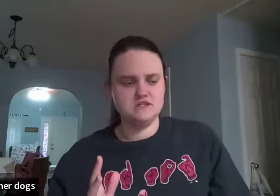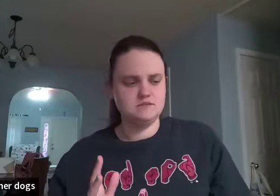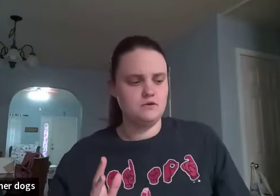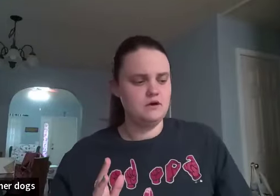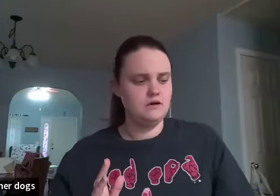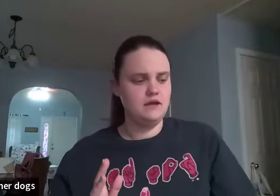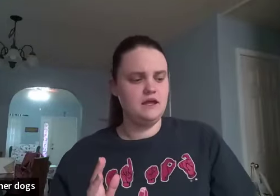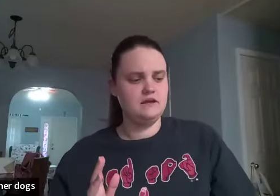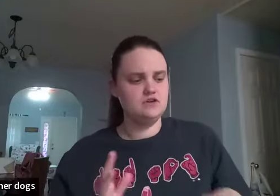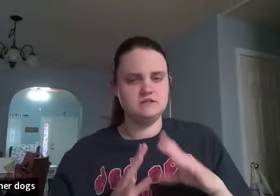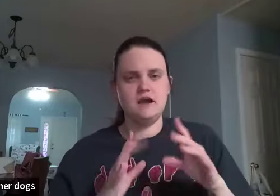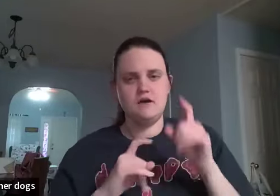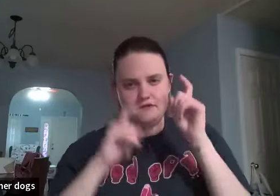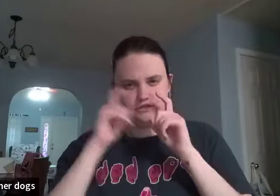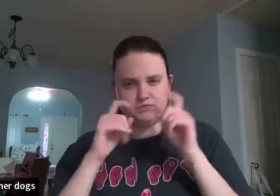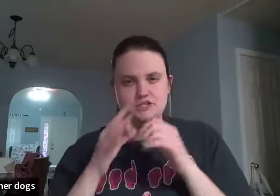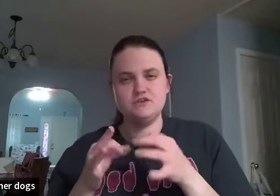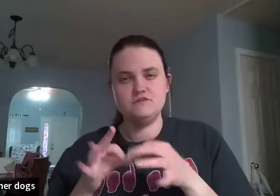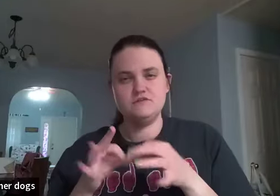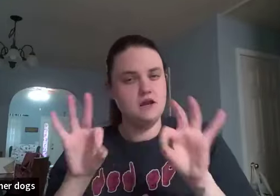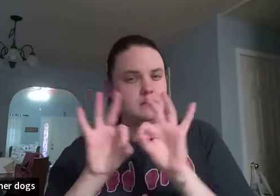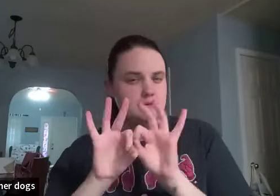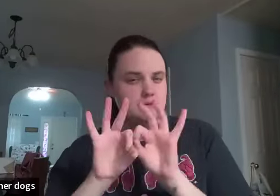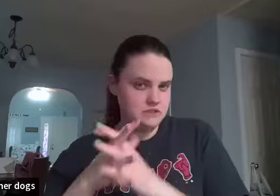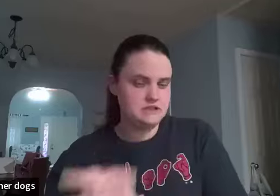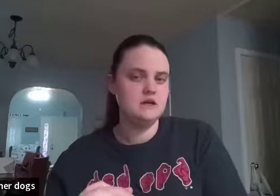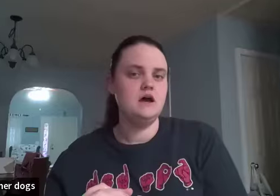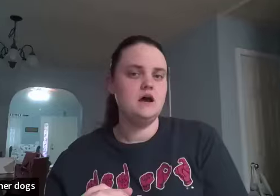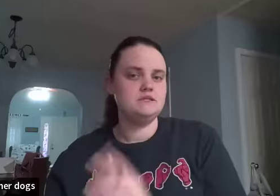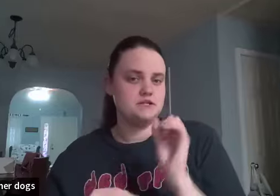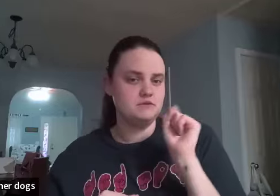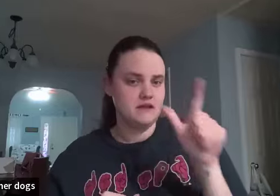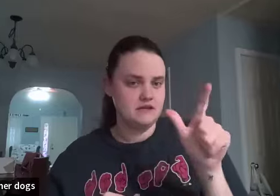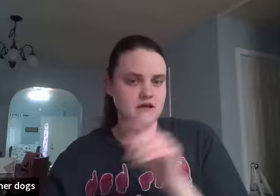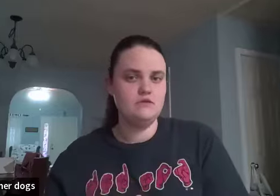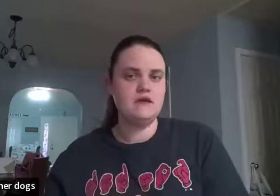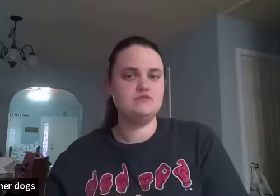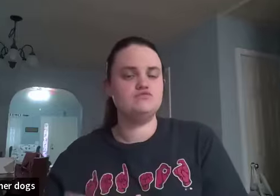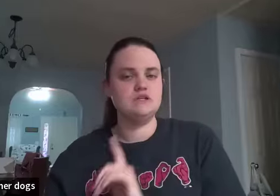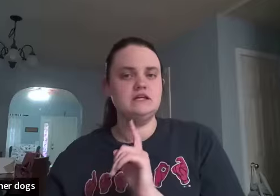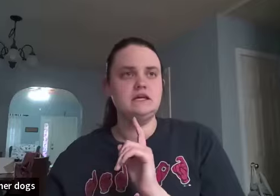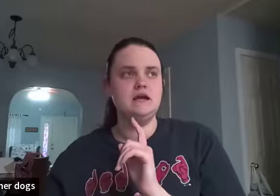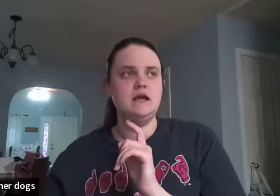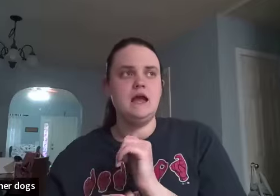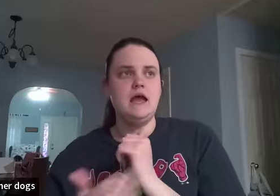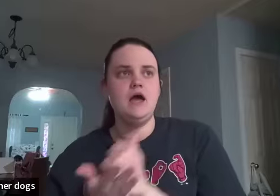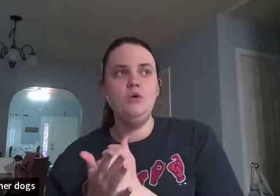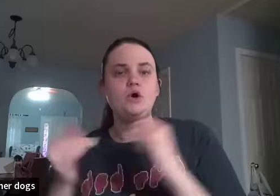mentioned this before and talked about how facial expressions are very important, especially with ASL. They can really help